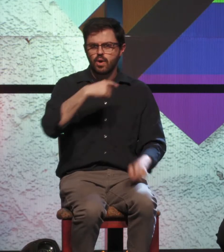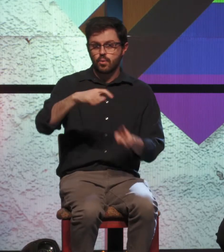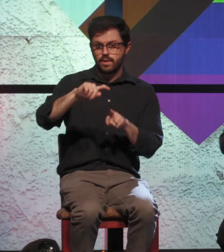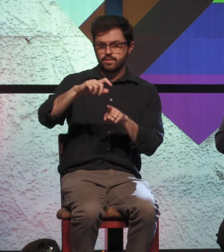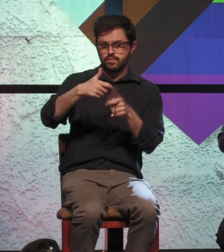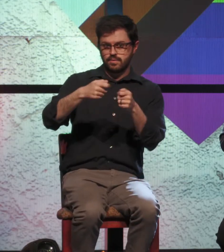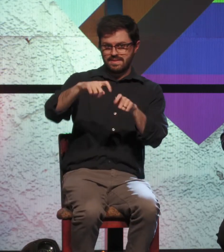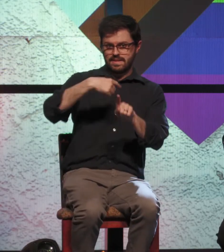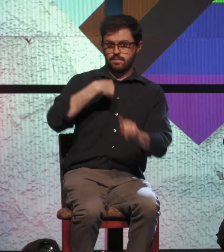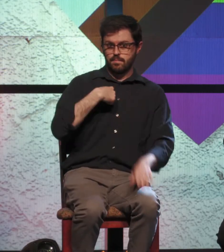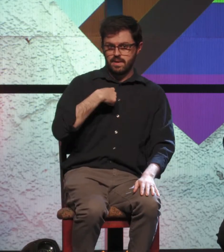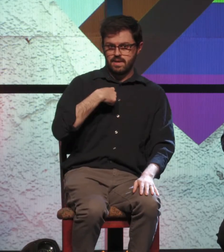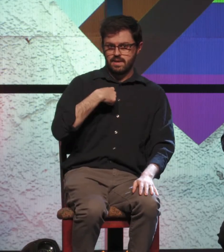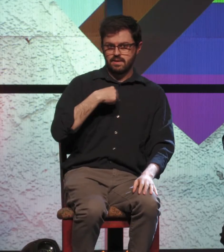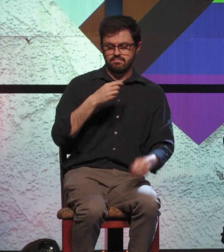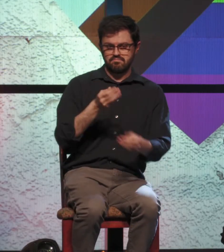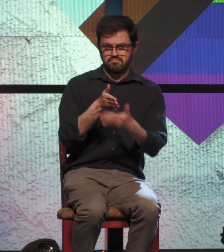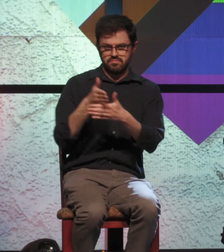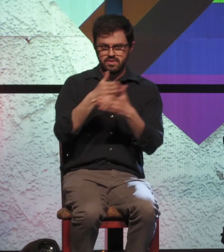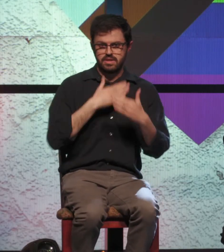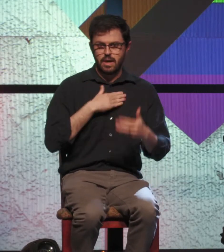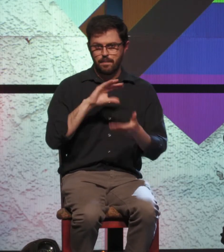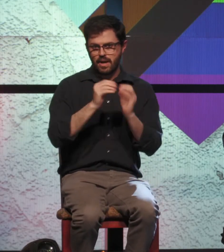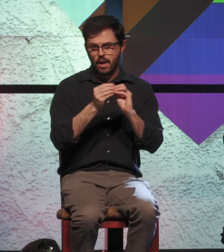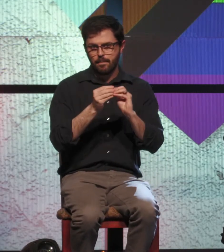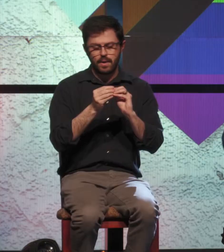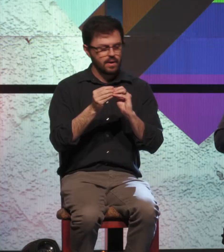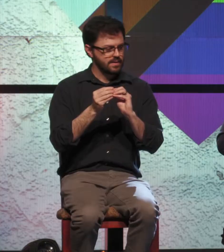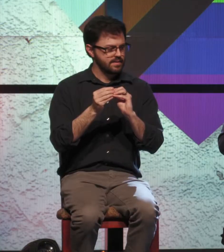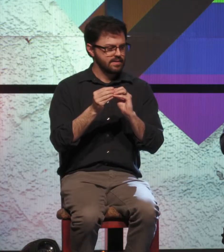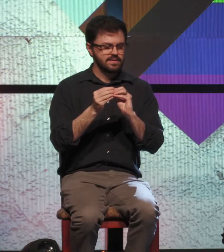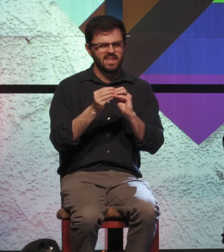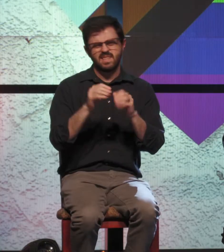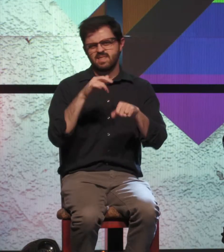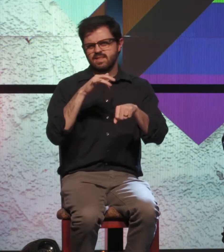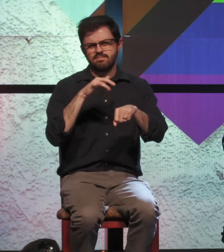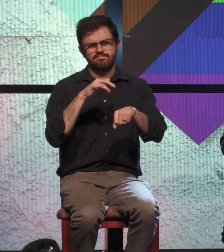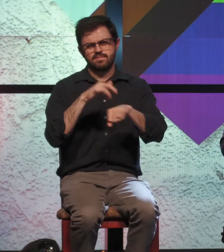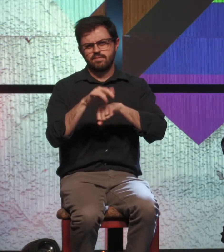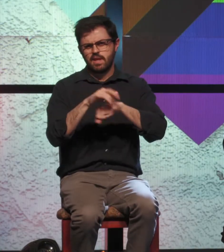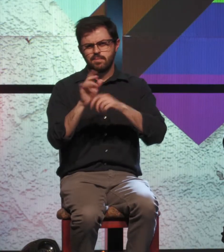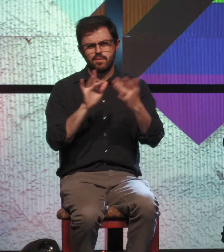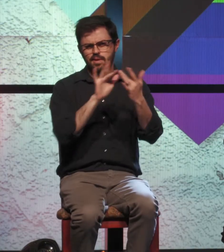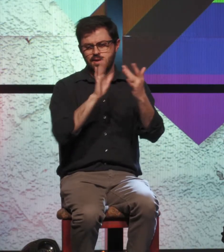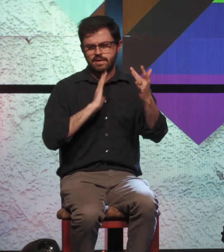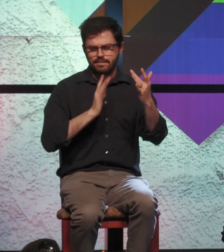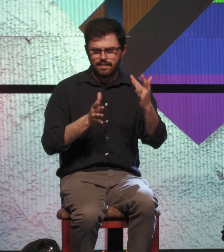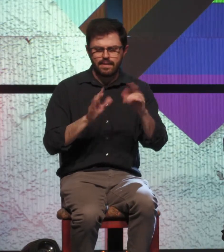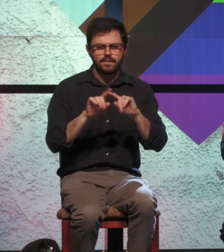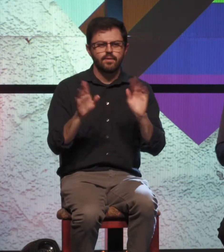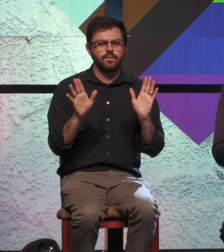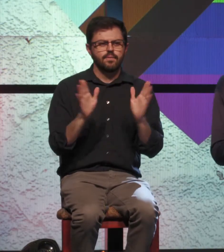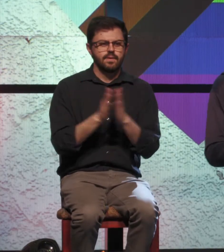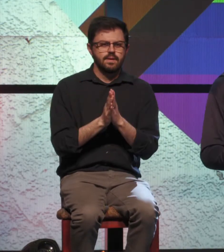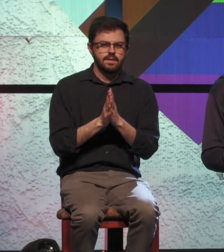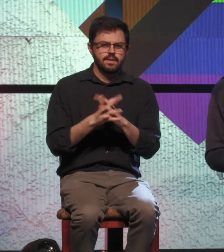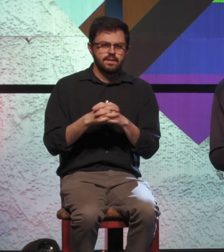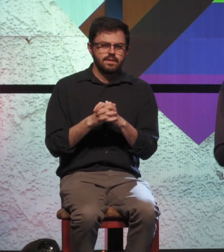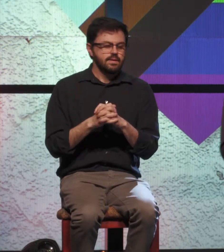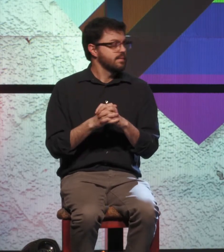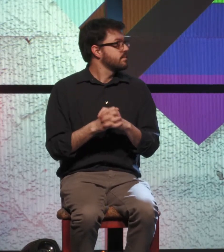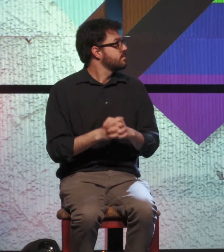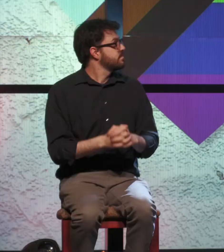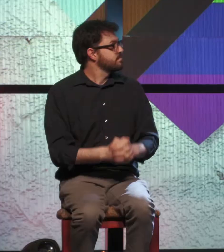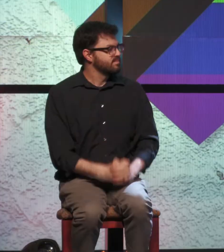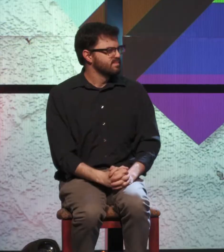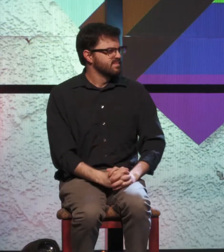Don't abuse it. All right? It's out there everywhere, so it's no big deal. But, okay. Put